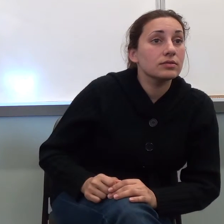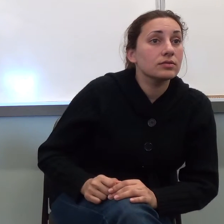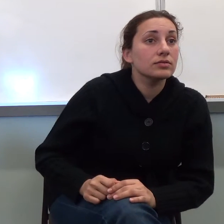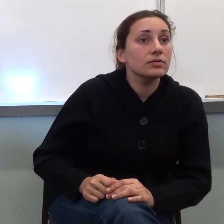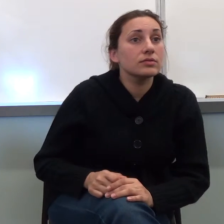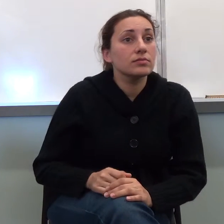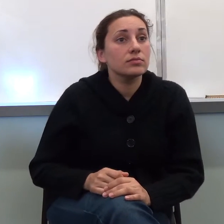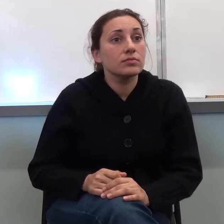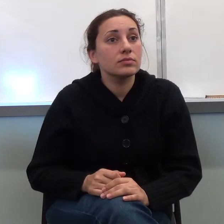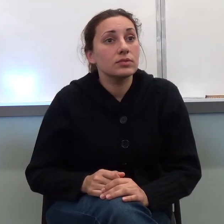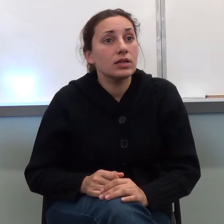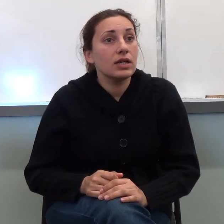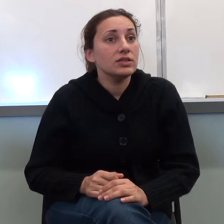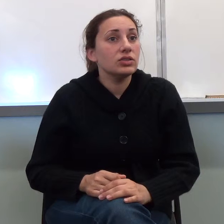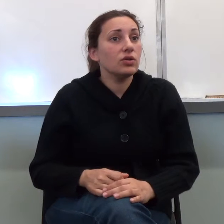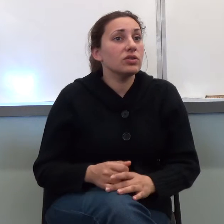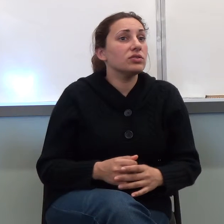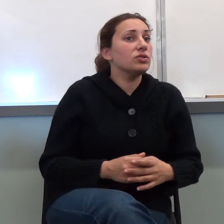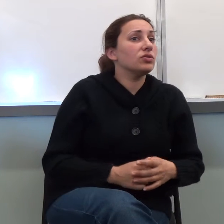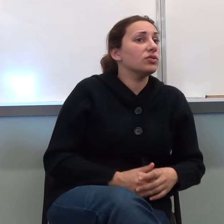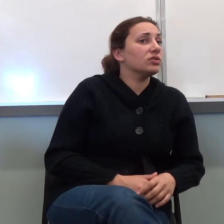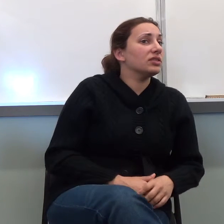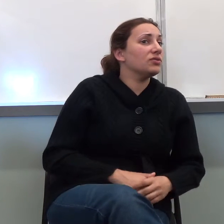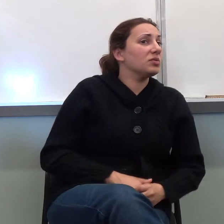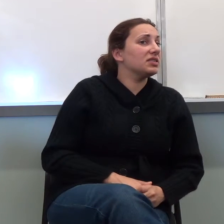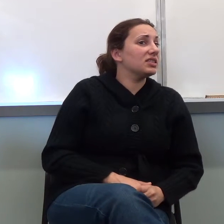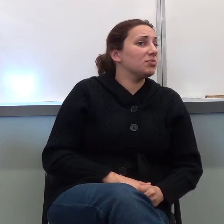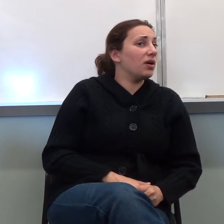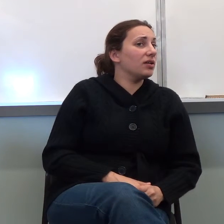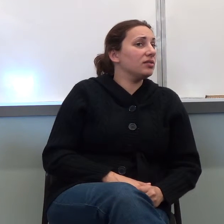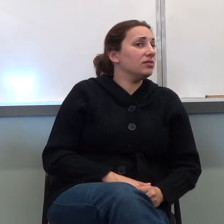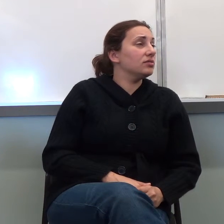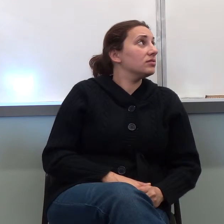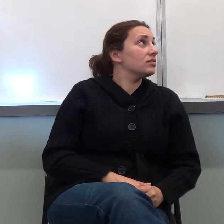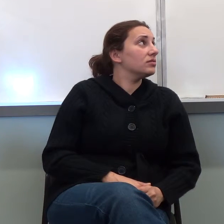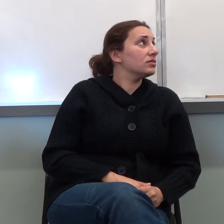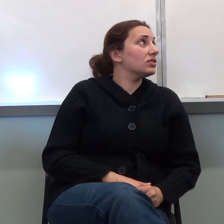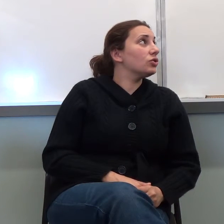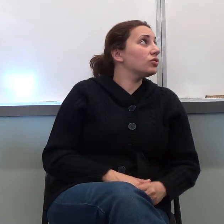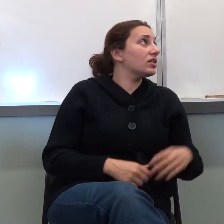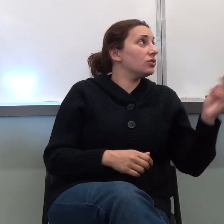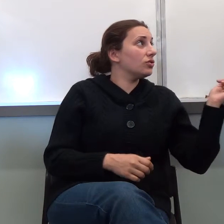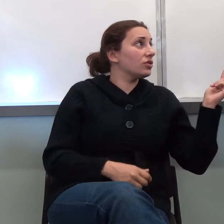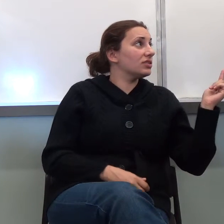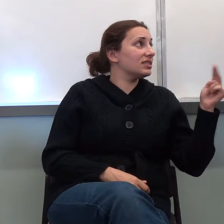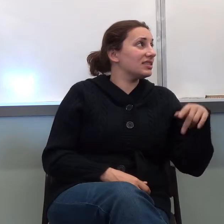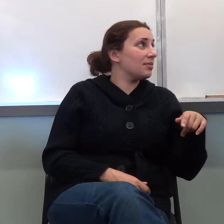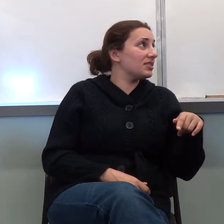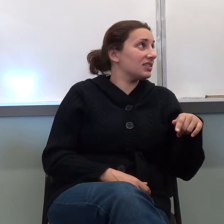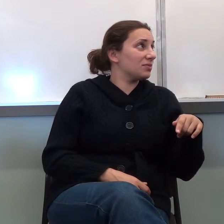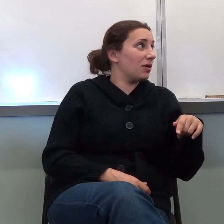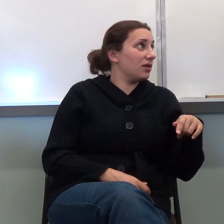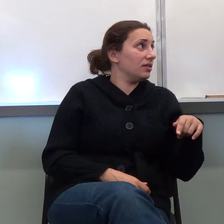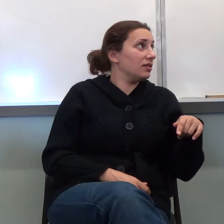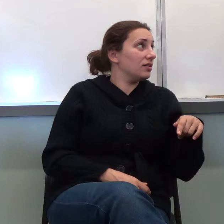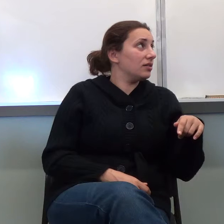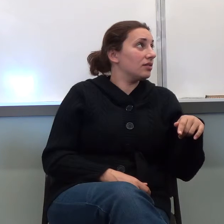66.7? You can round. So the 2/3 is from a 6 bar? Say The again? 2/3 is the same as 6 bar? 0.6